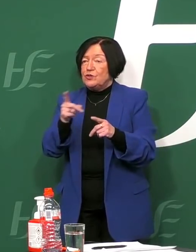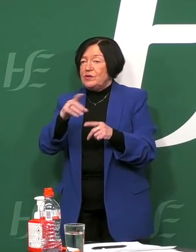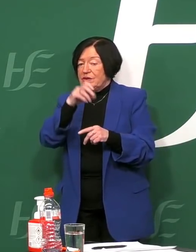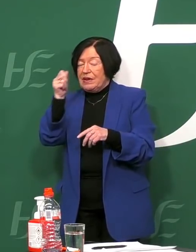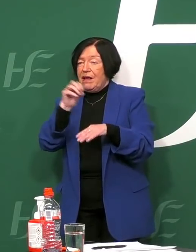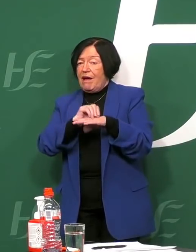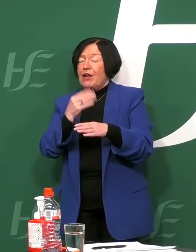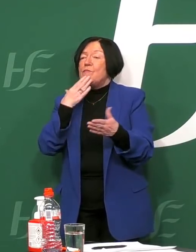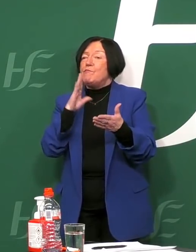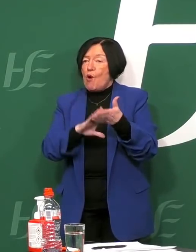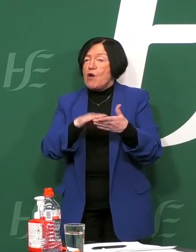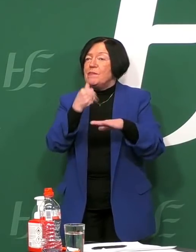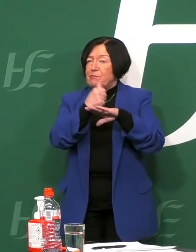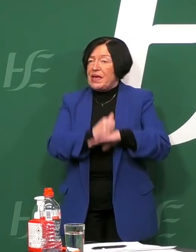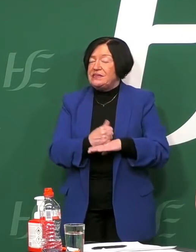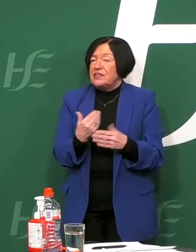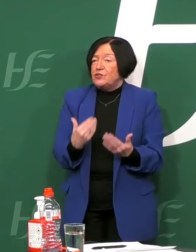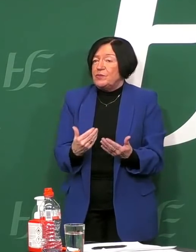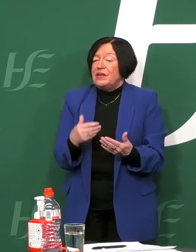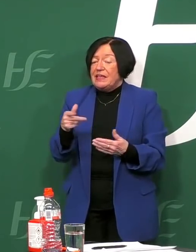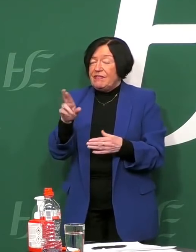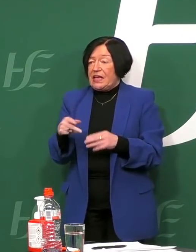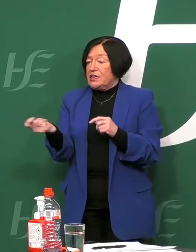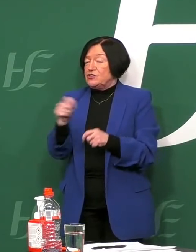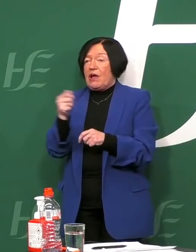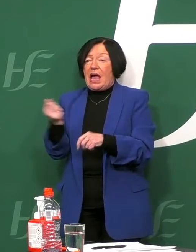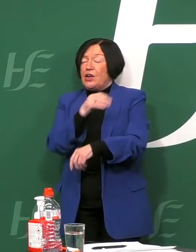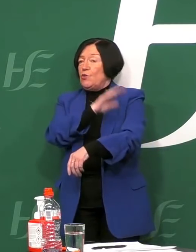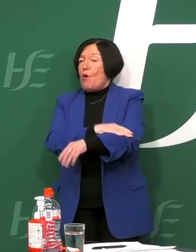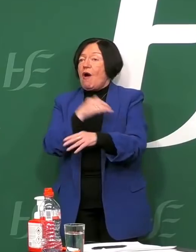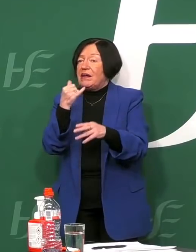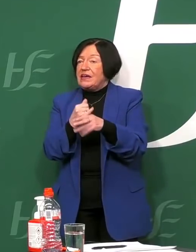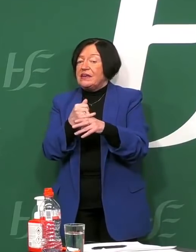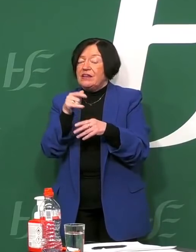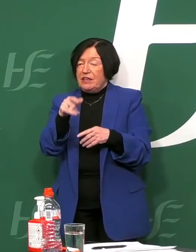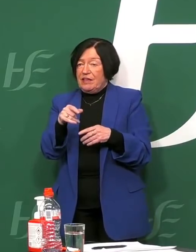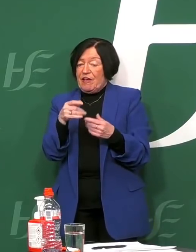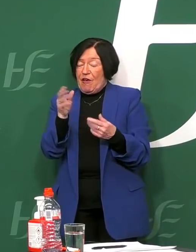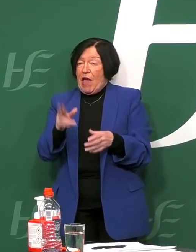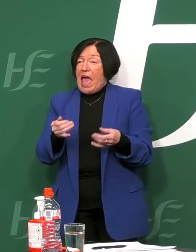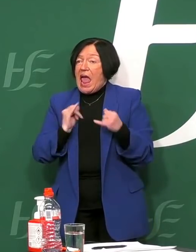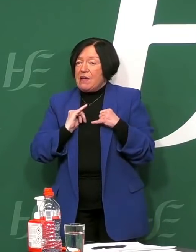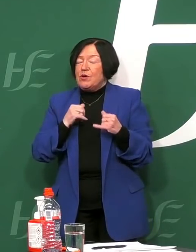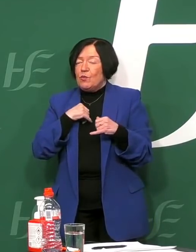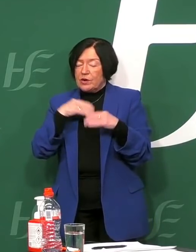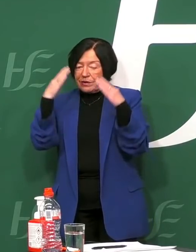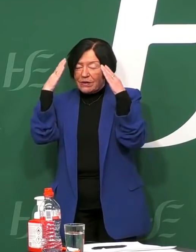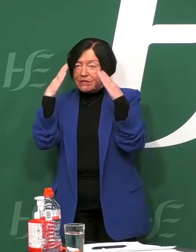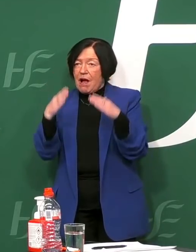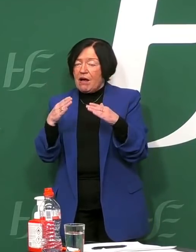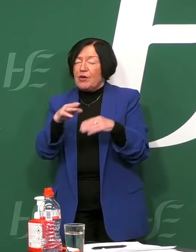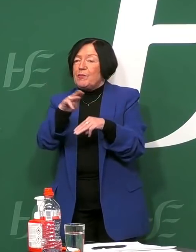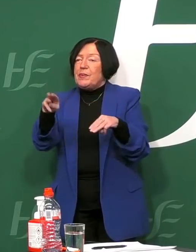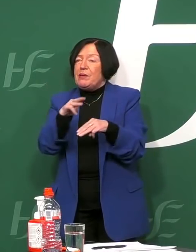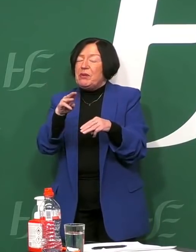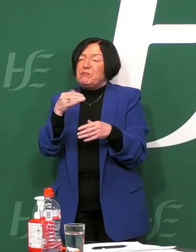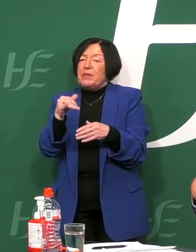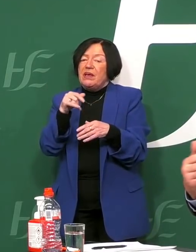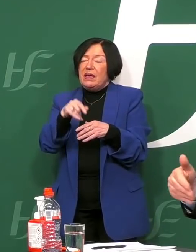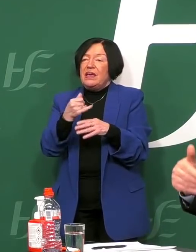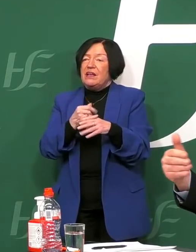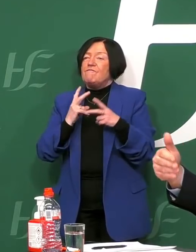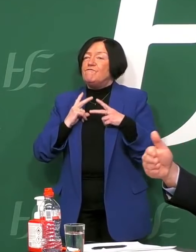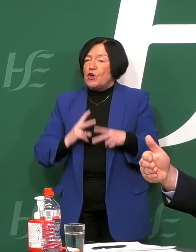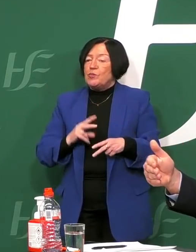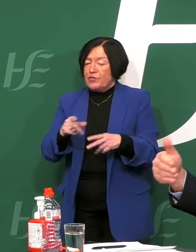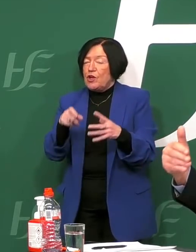on an appointment-based system at the moment. They can turn up for any walk-in if they're in a condition to do so, but we're really conscious of people perhaps who are ill and vulnerable.